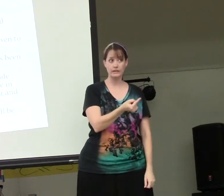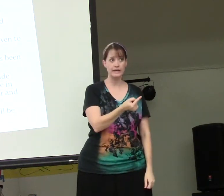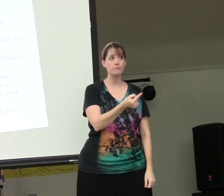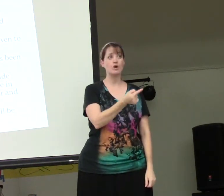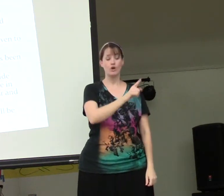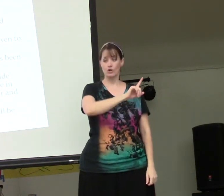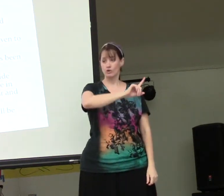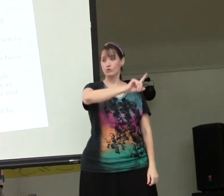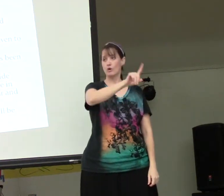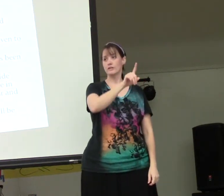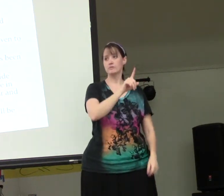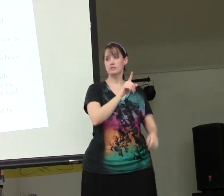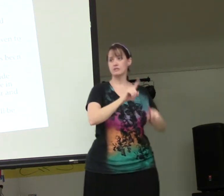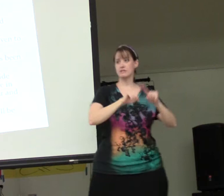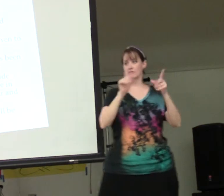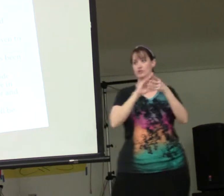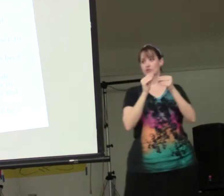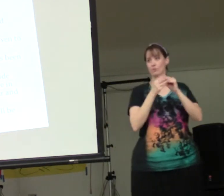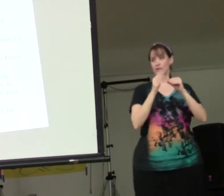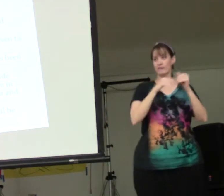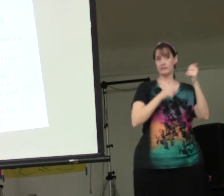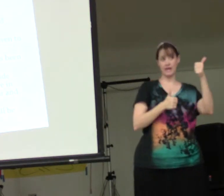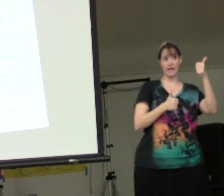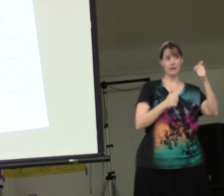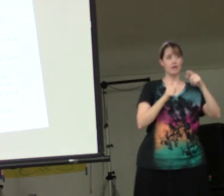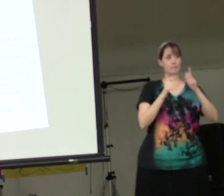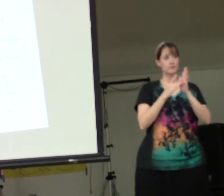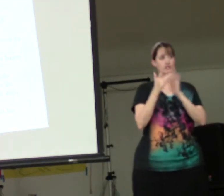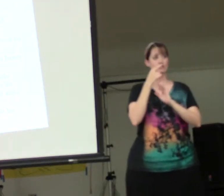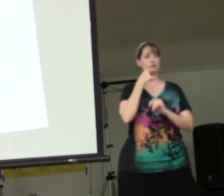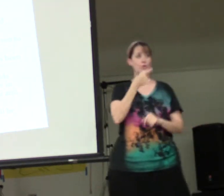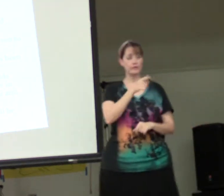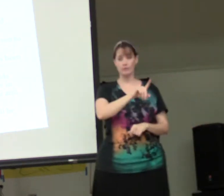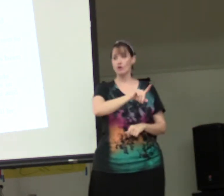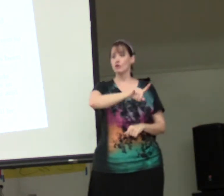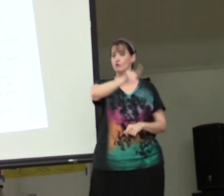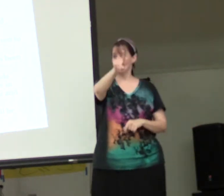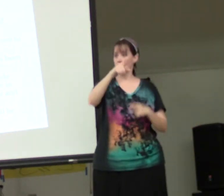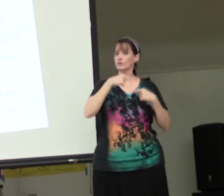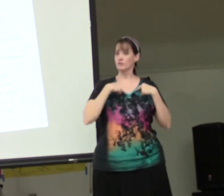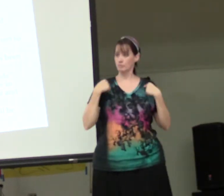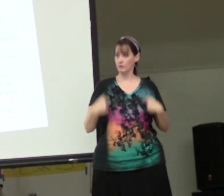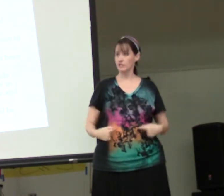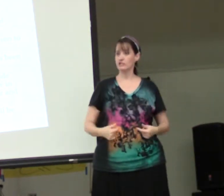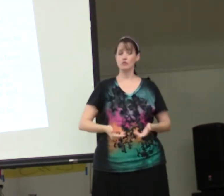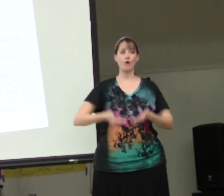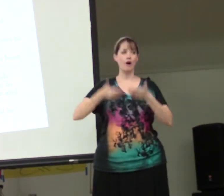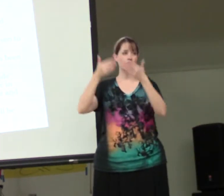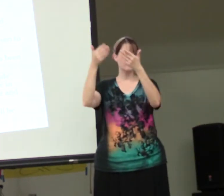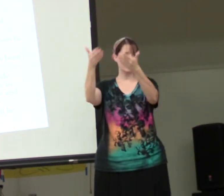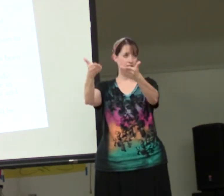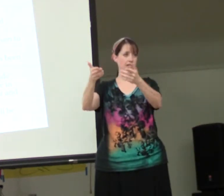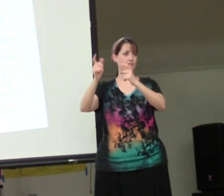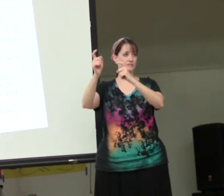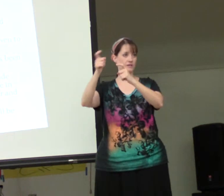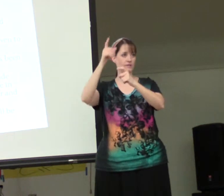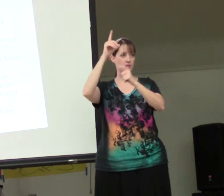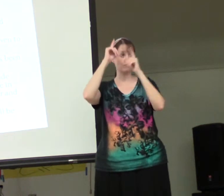him, you go, this was a different story than the ten, but Jesus told him, you go to the priest and you offer the gift that